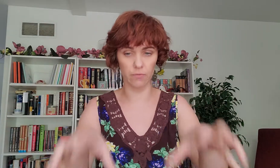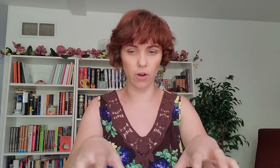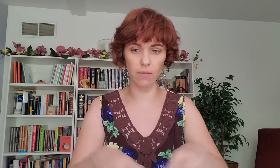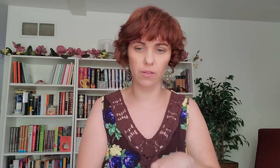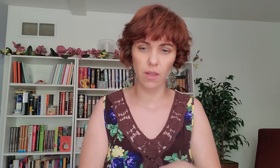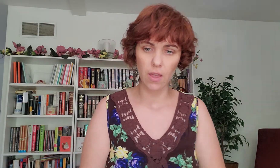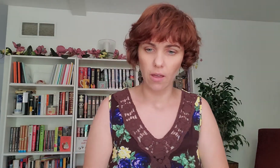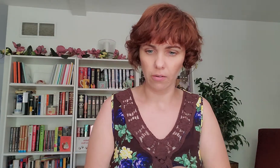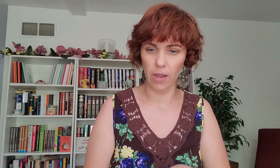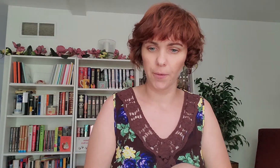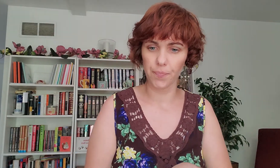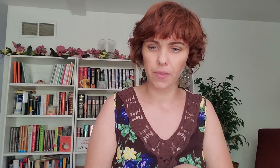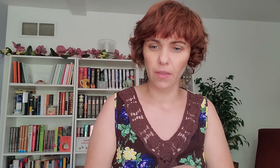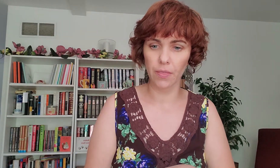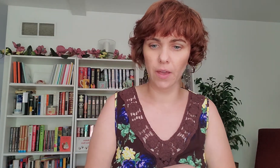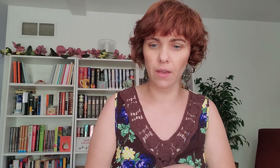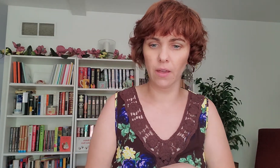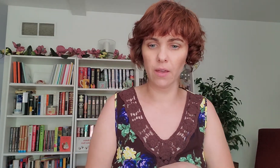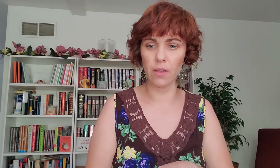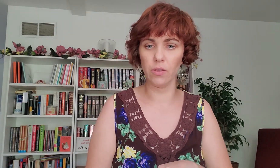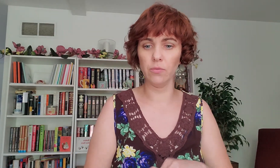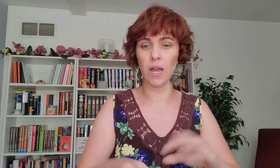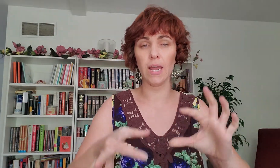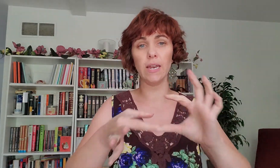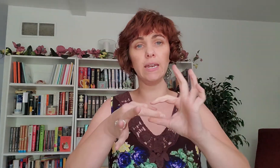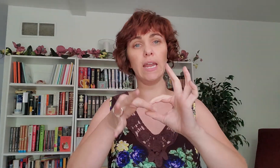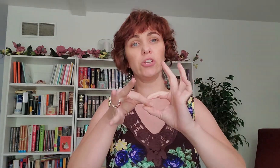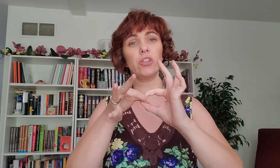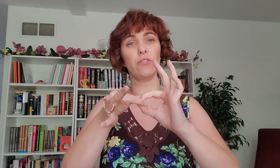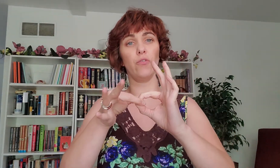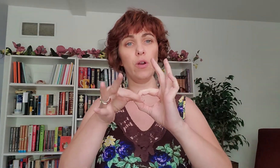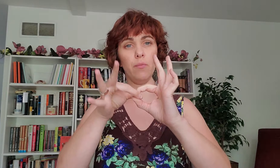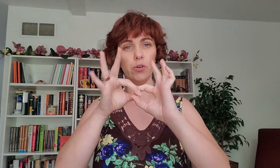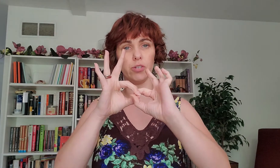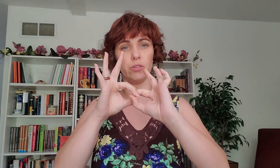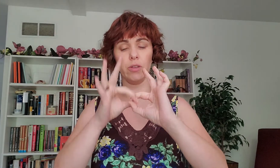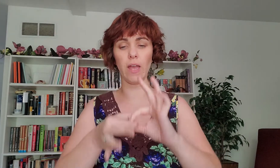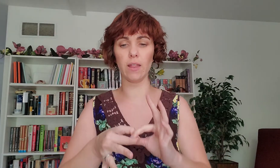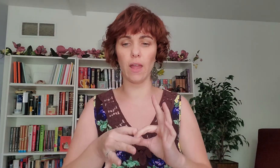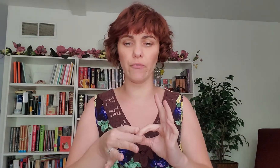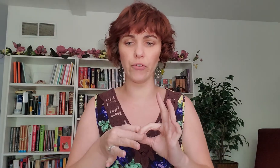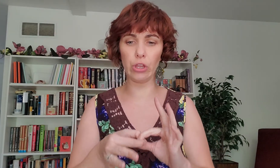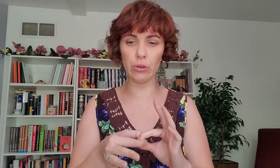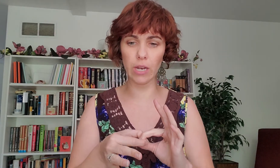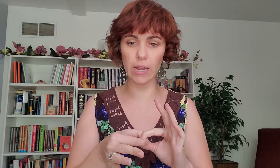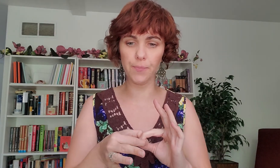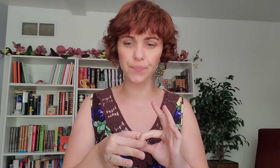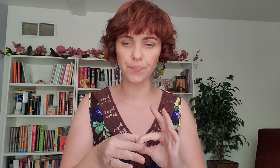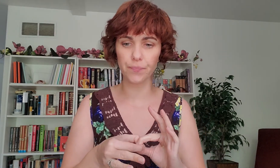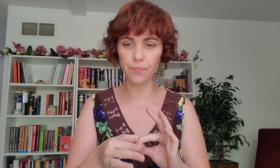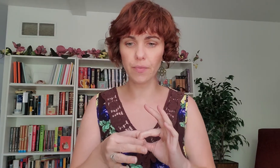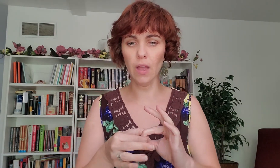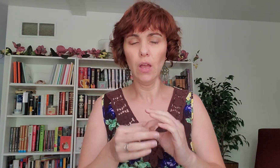graves. Okay, the United Nations Forum. We're just doing that sign for unity.